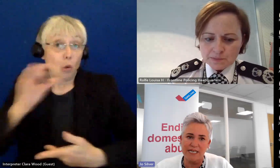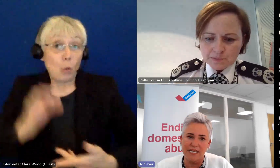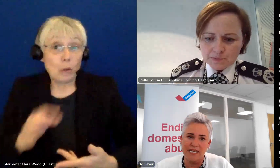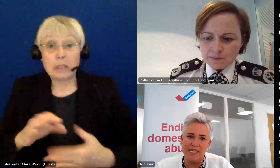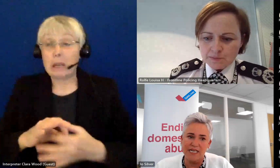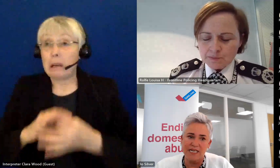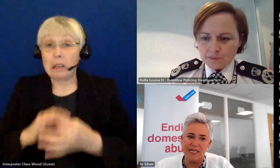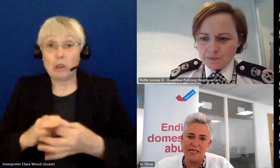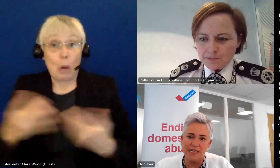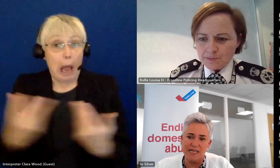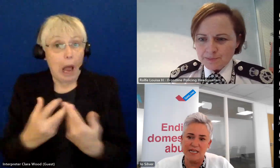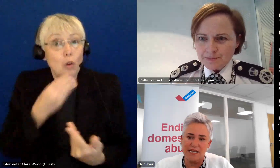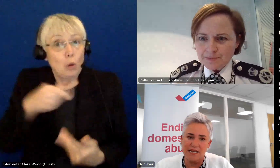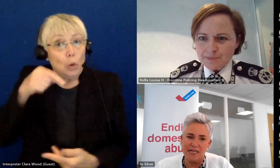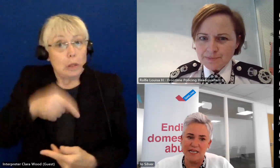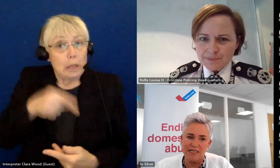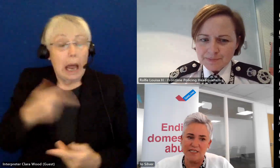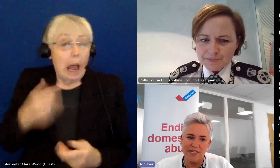conversations.